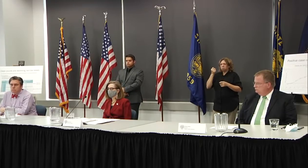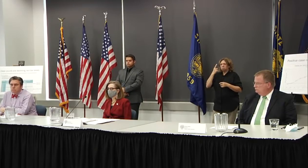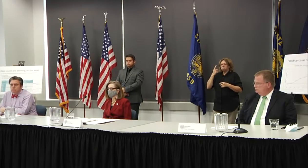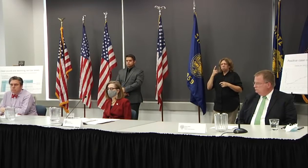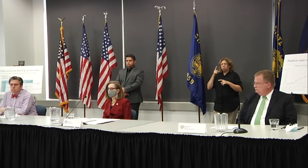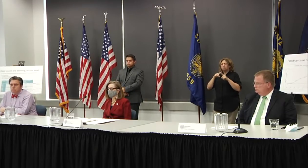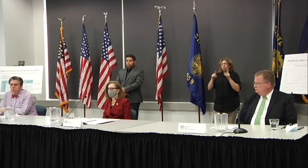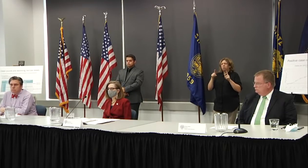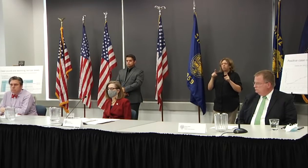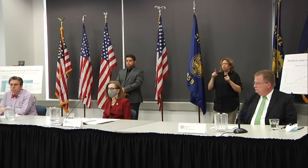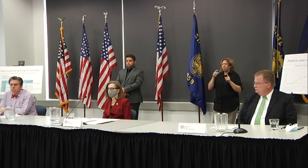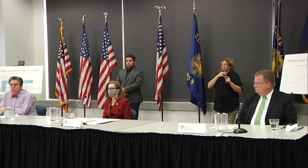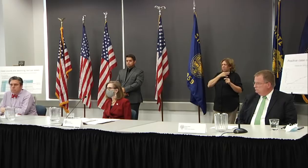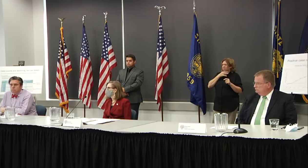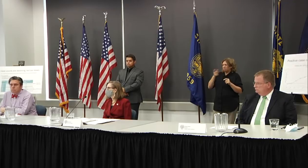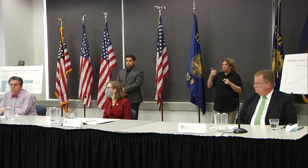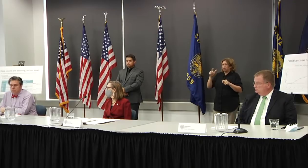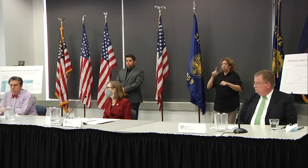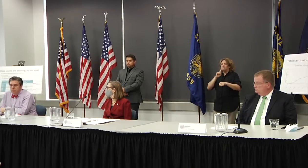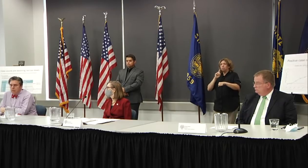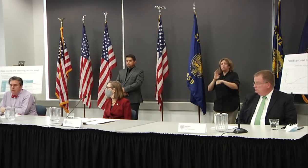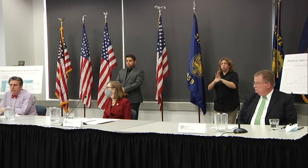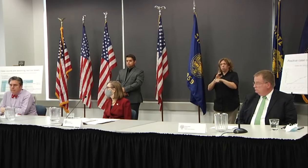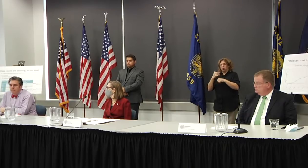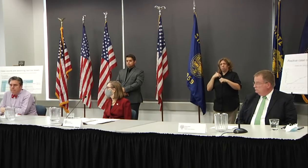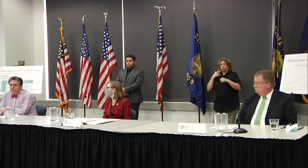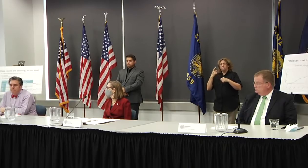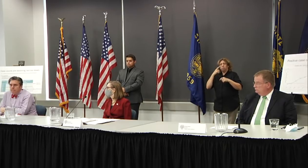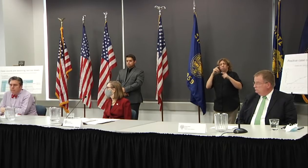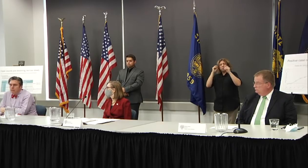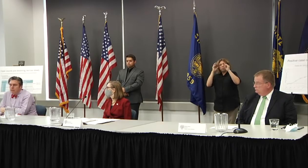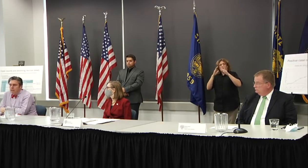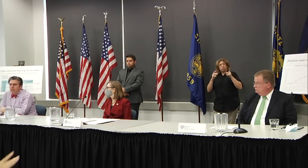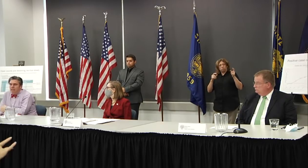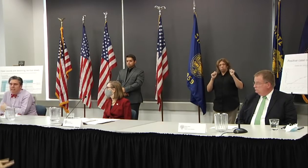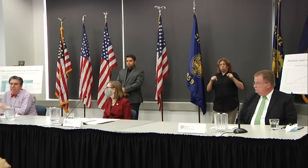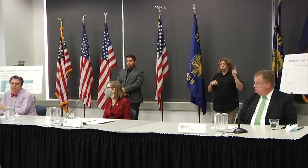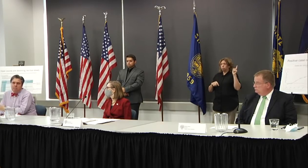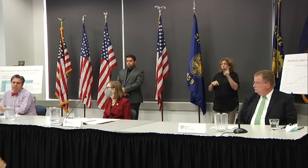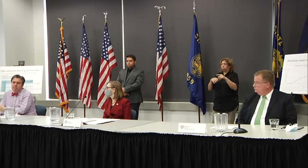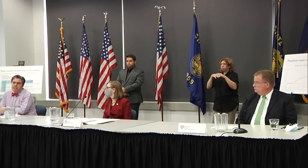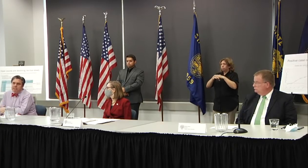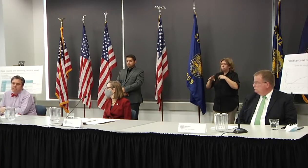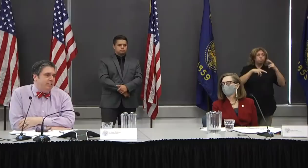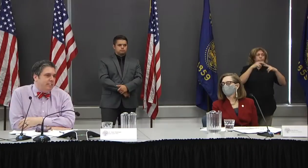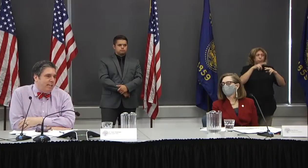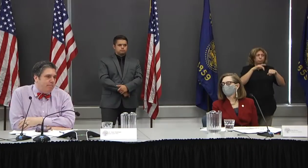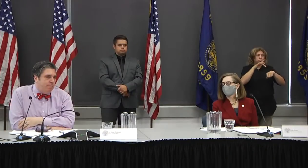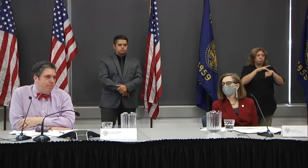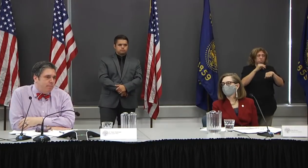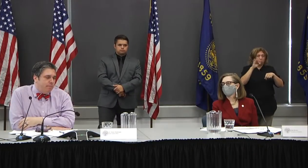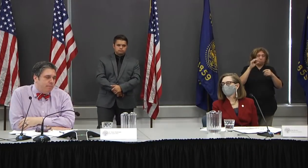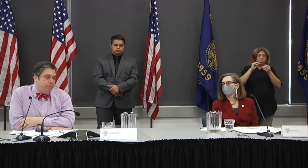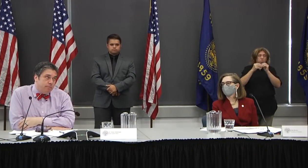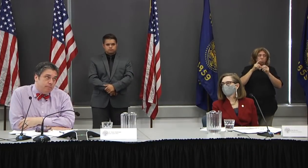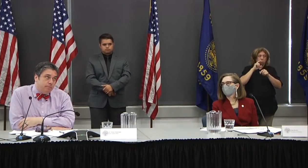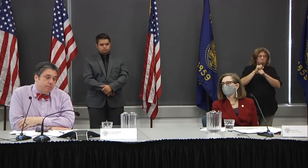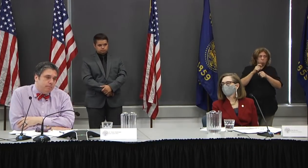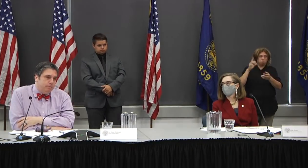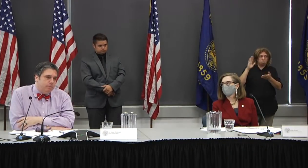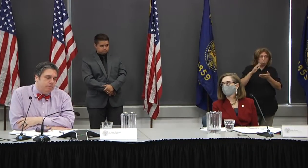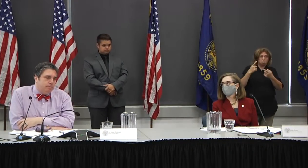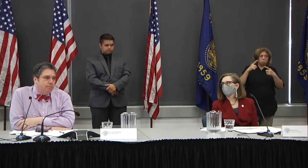have that teachers will actually walk into buildings if you achieve that. I think Governor Brown mentioned that she's had. Is there anything at